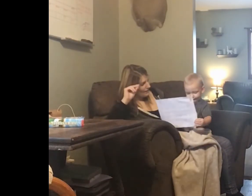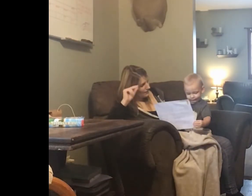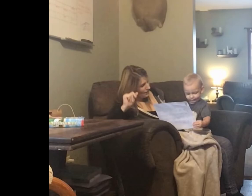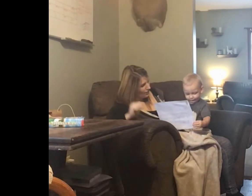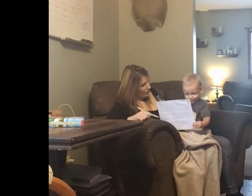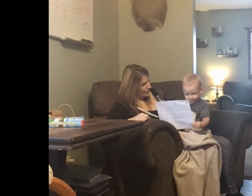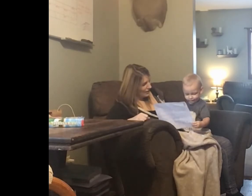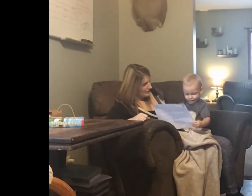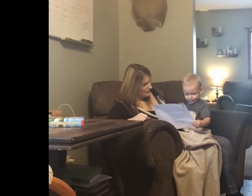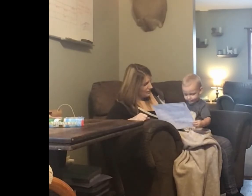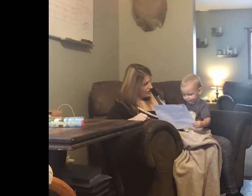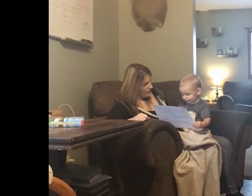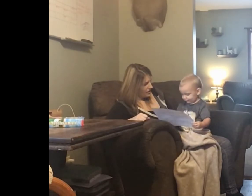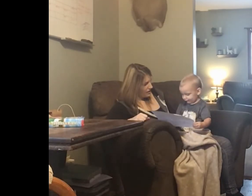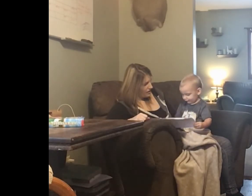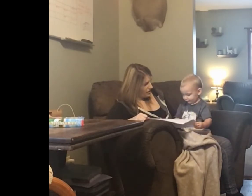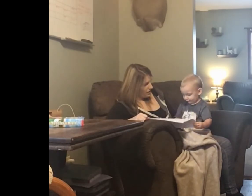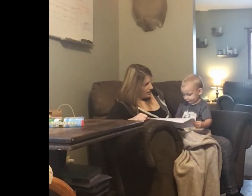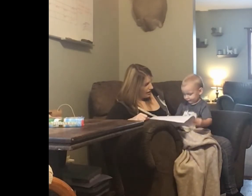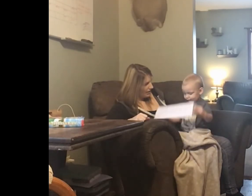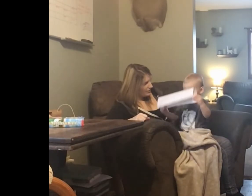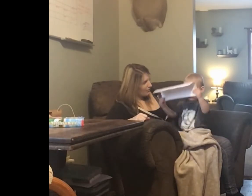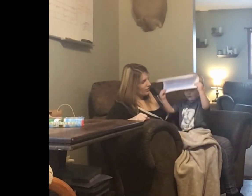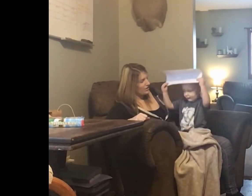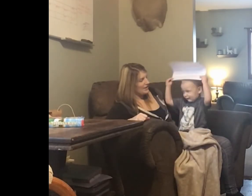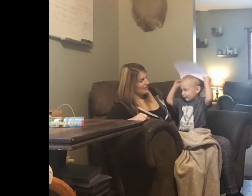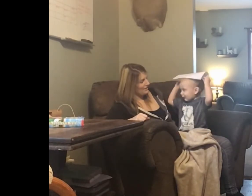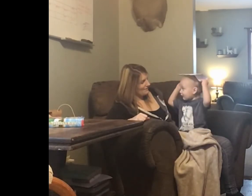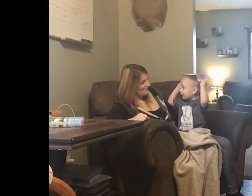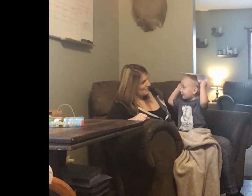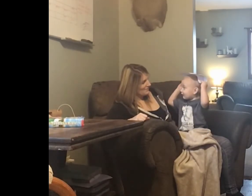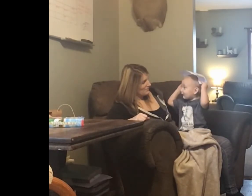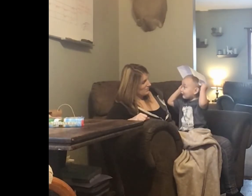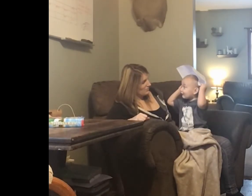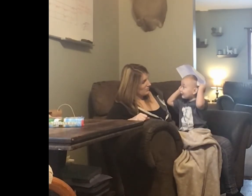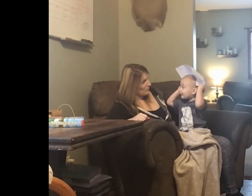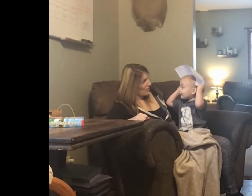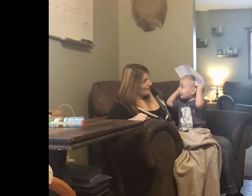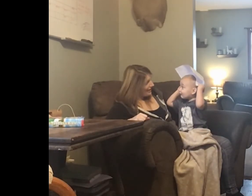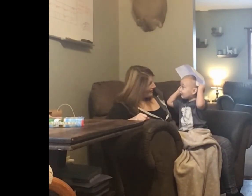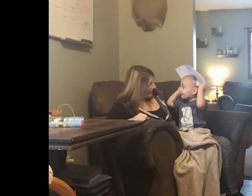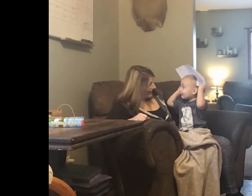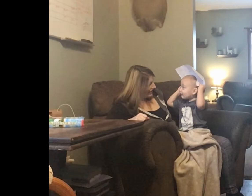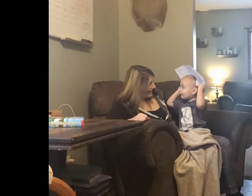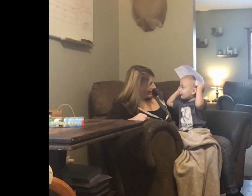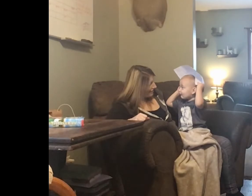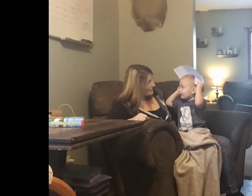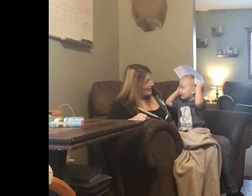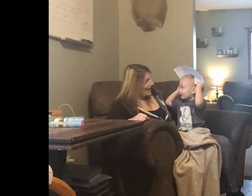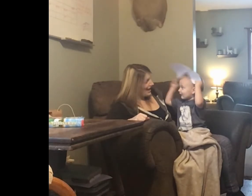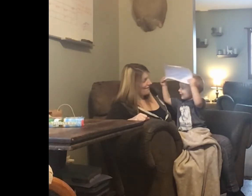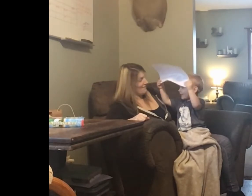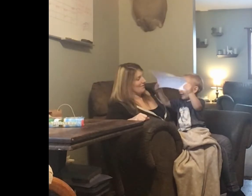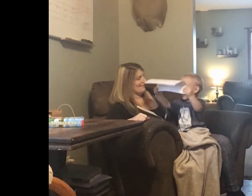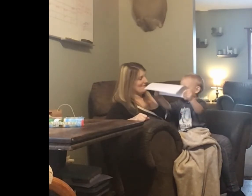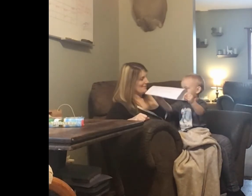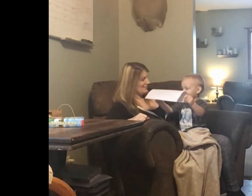Are you all done? How do you sign brush teeth? Is that your hat? How do you sign hat?